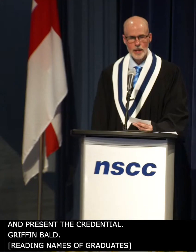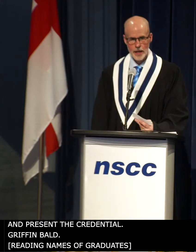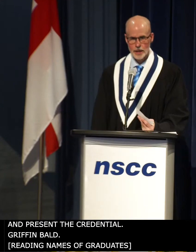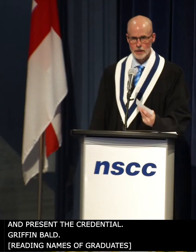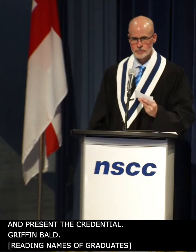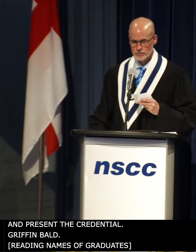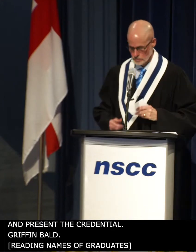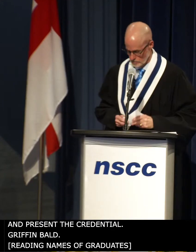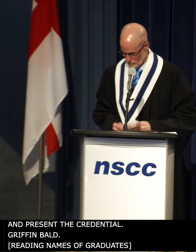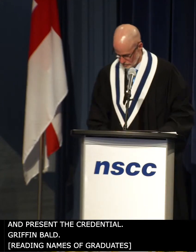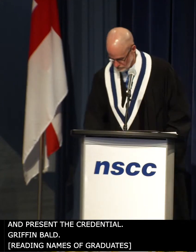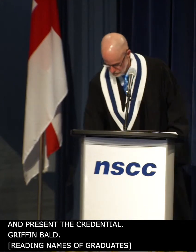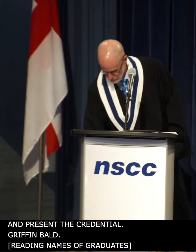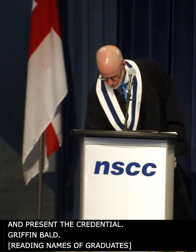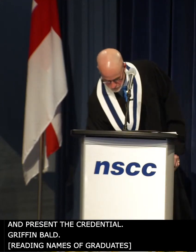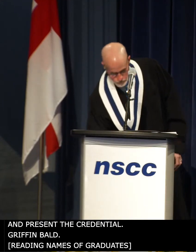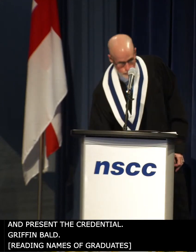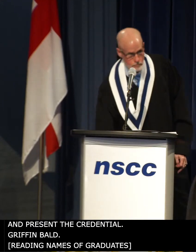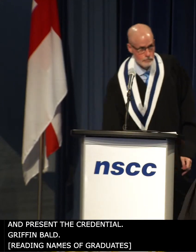Quinn Legg.